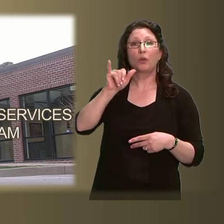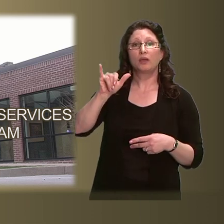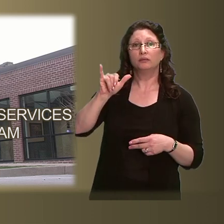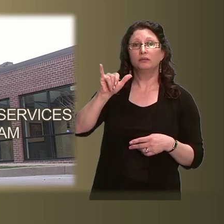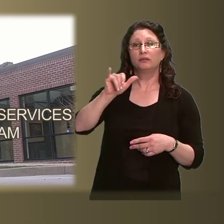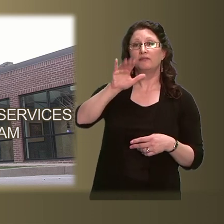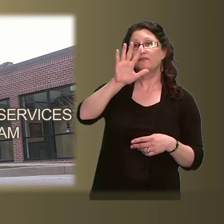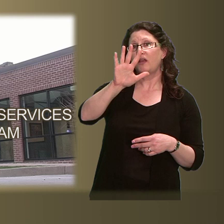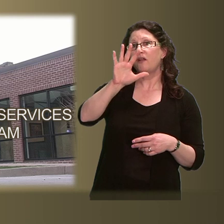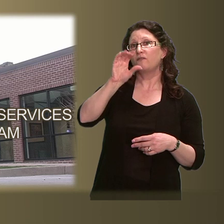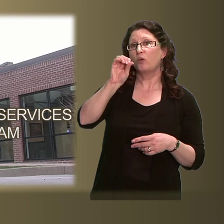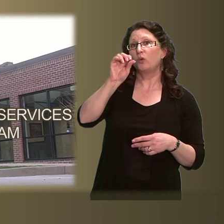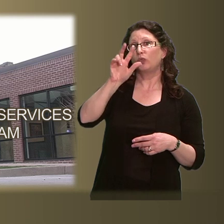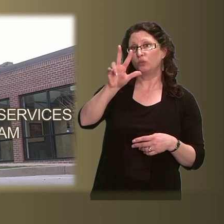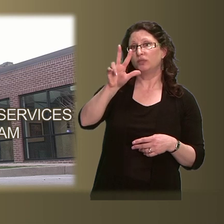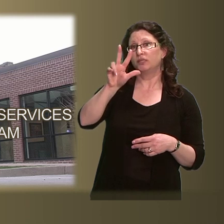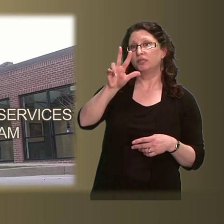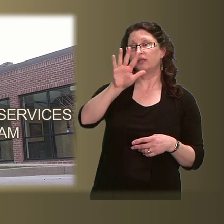Or